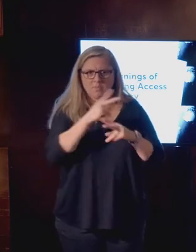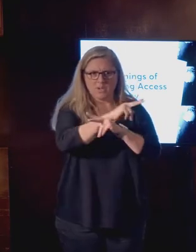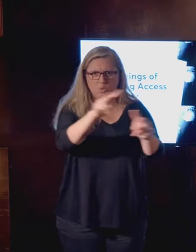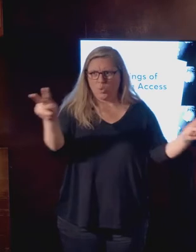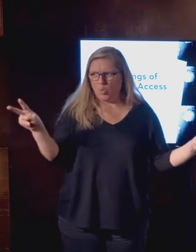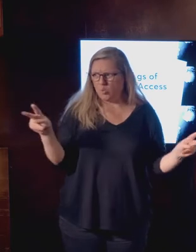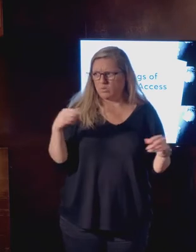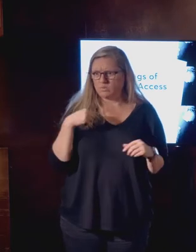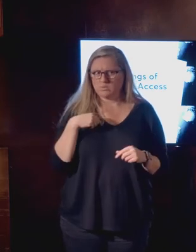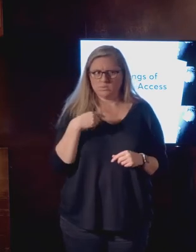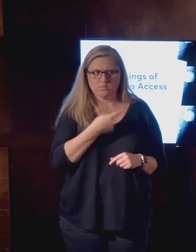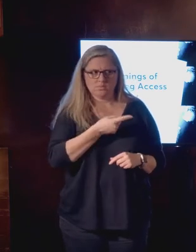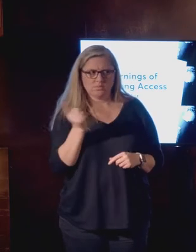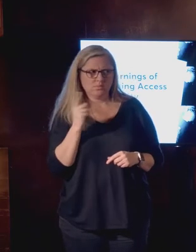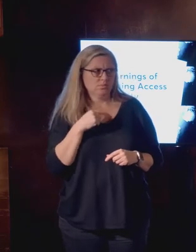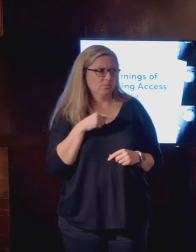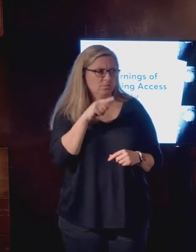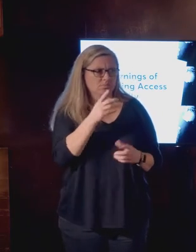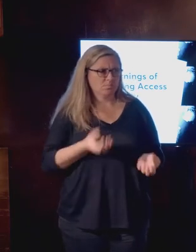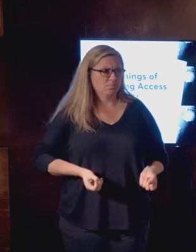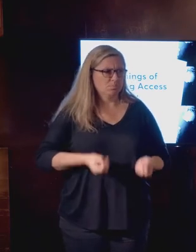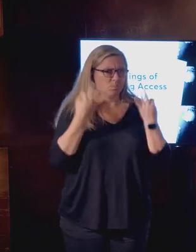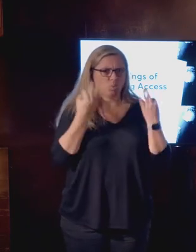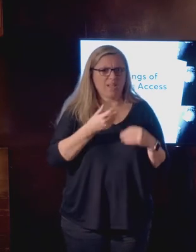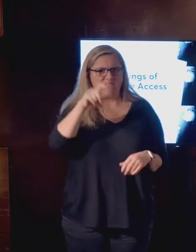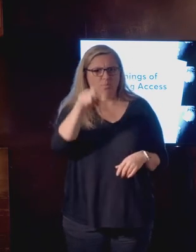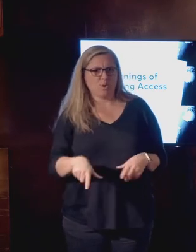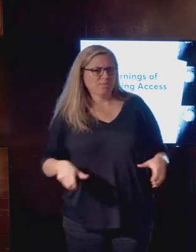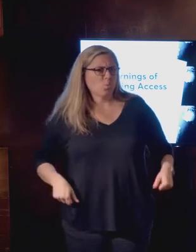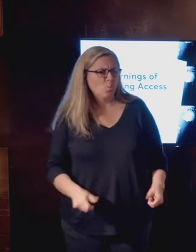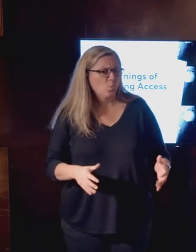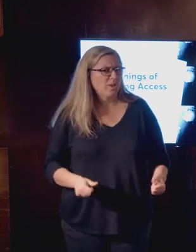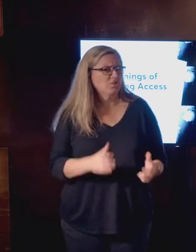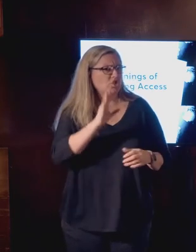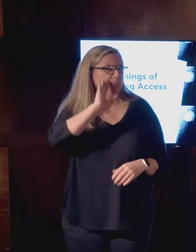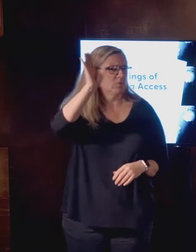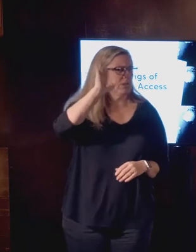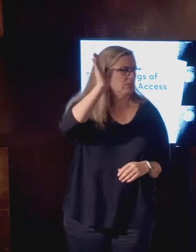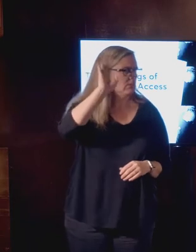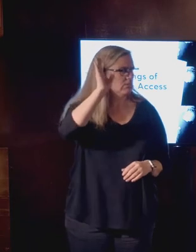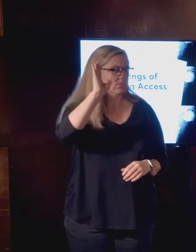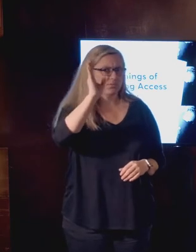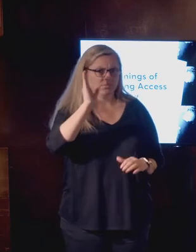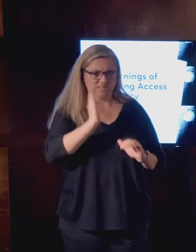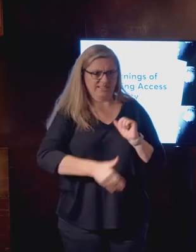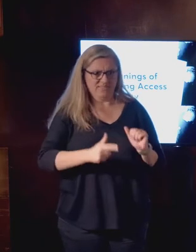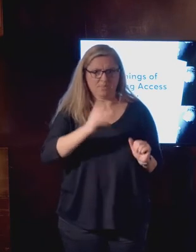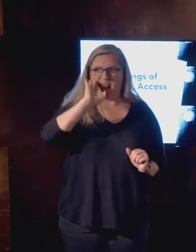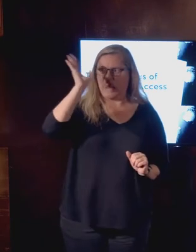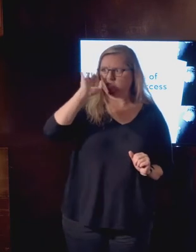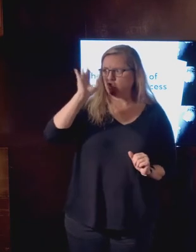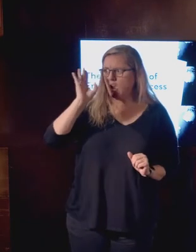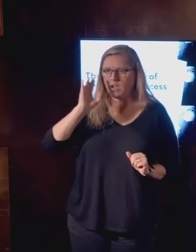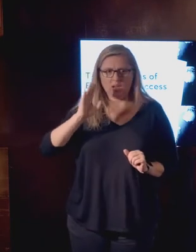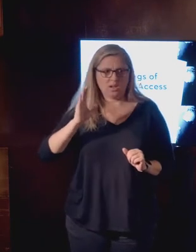and I noticed that they would never have a person in a wheelchair presenting on, as in lecture form,